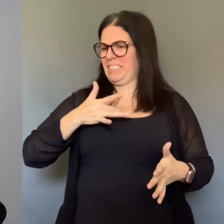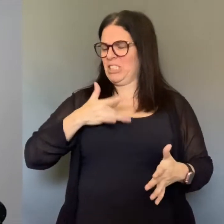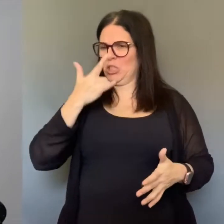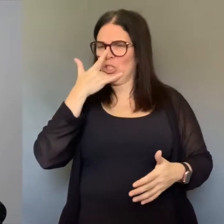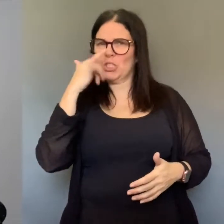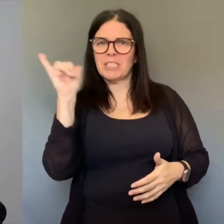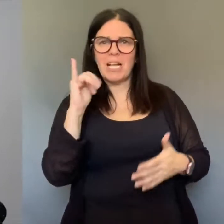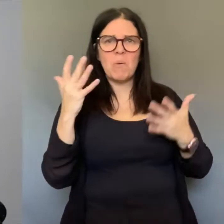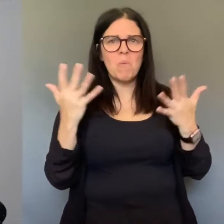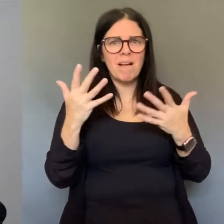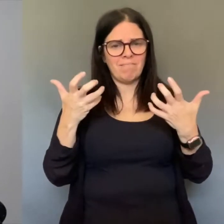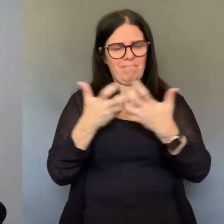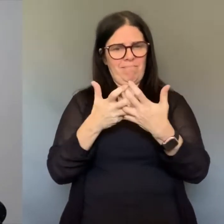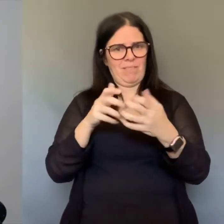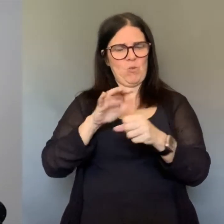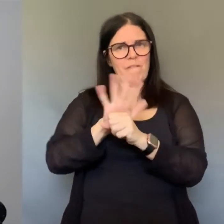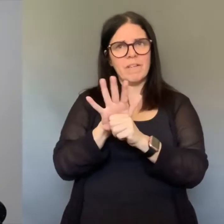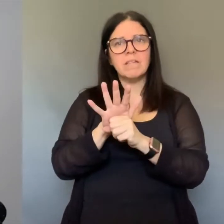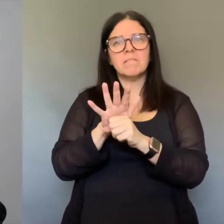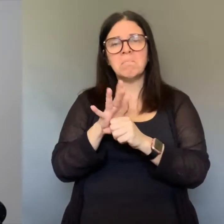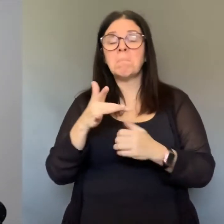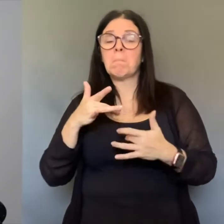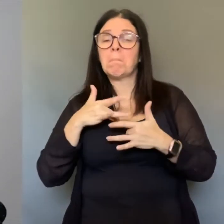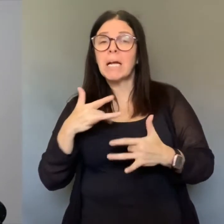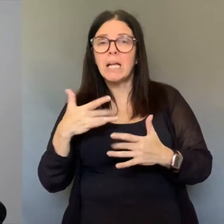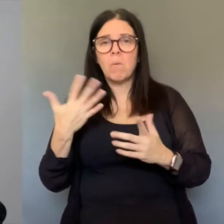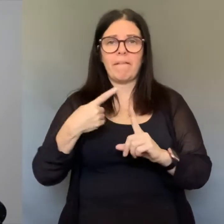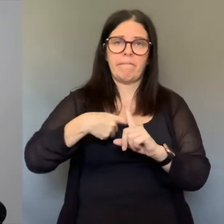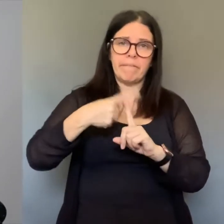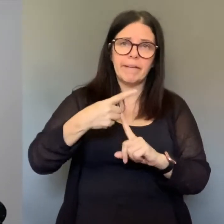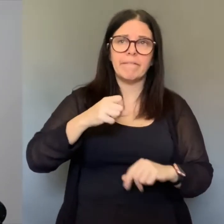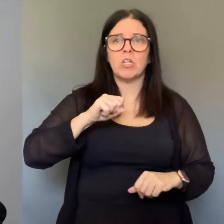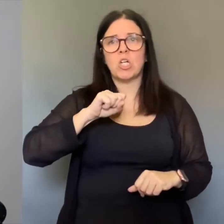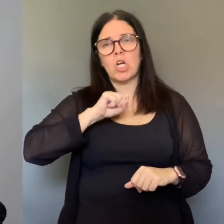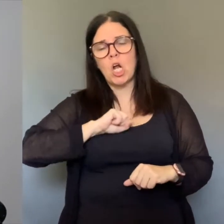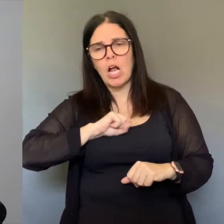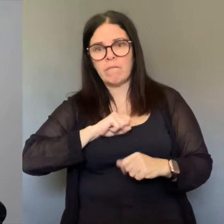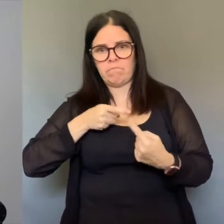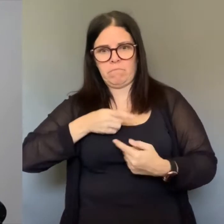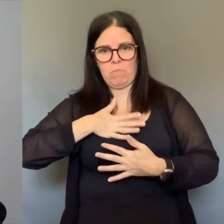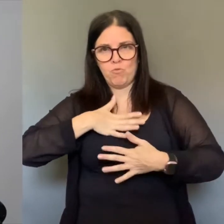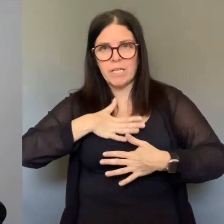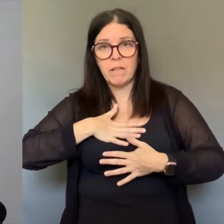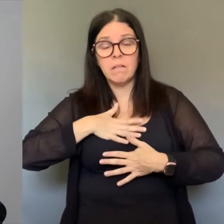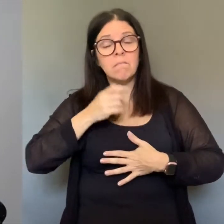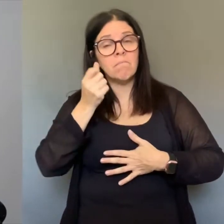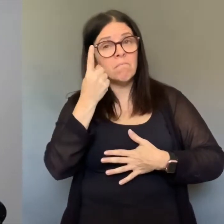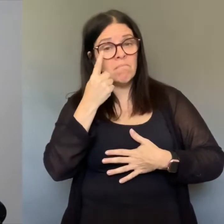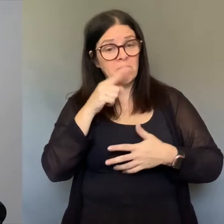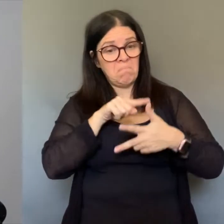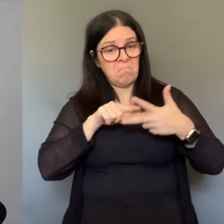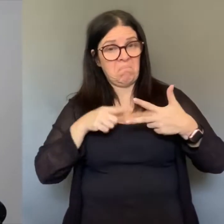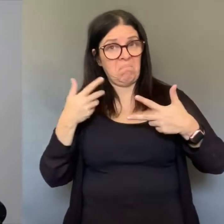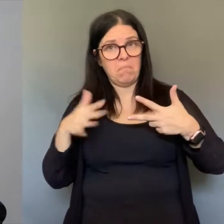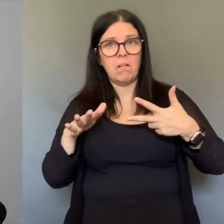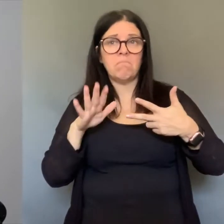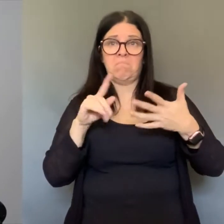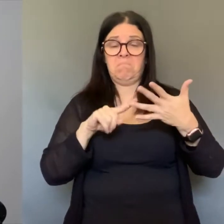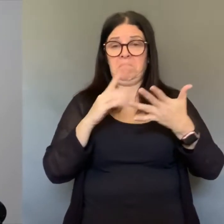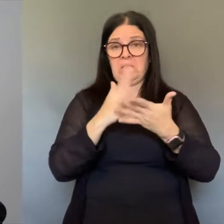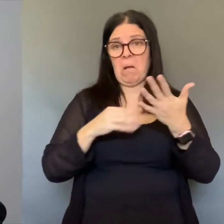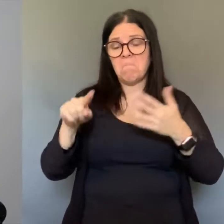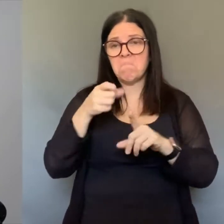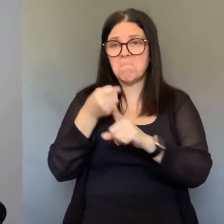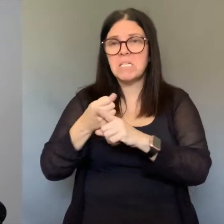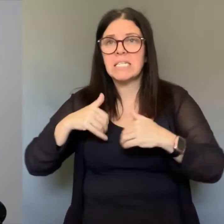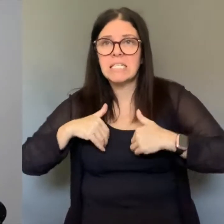extremely tired, falling, nausea, vomiting, chills, and headaches. If you are feeling unwell and need to seek a health assessment